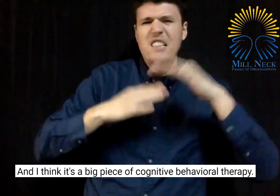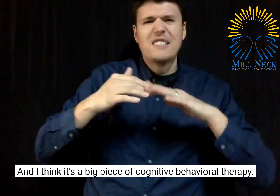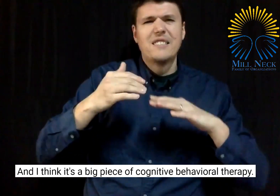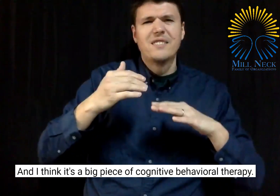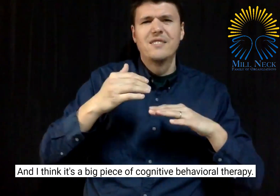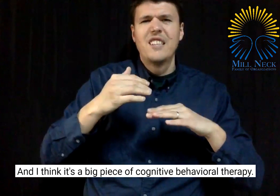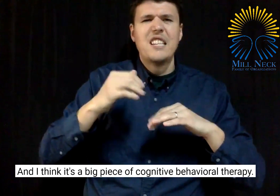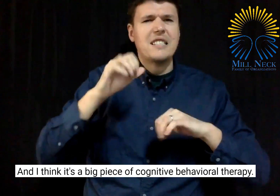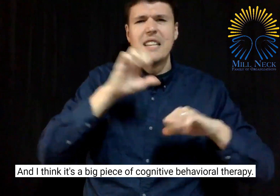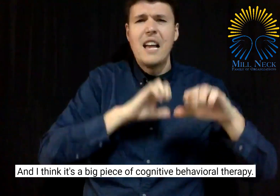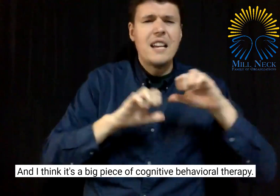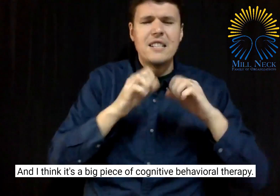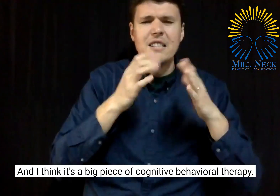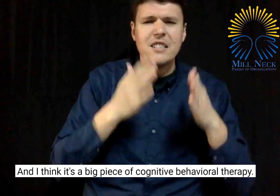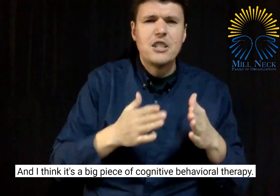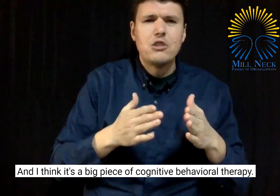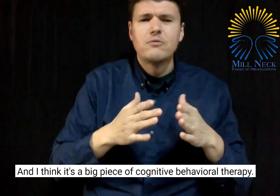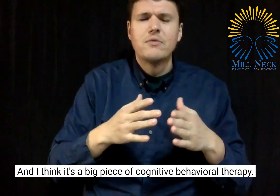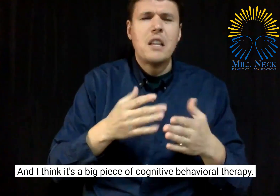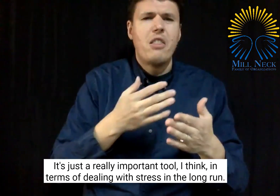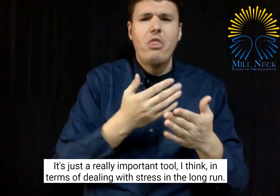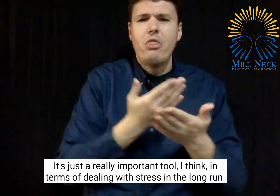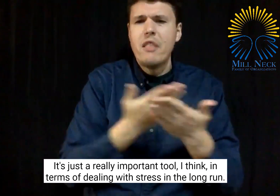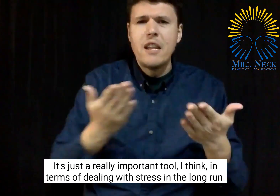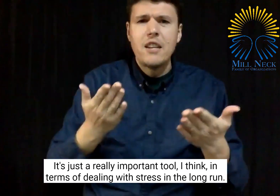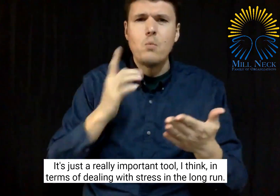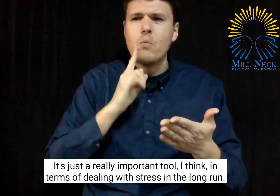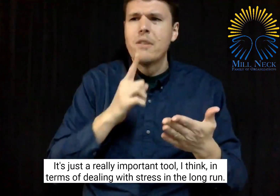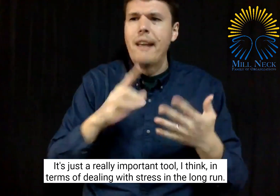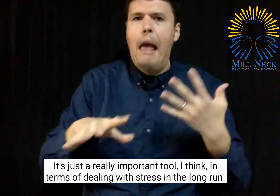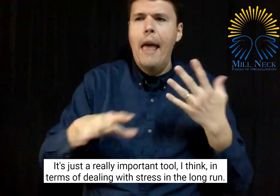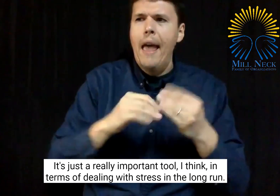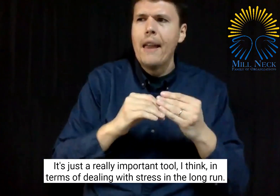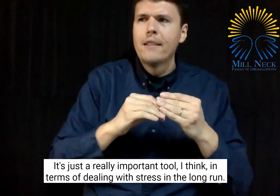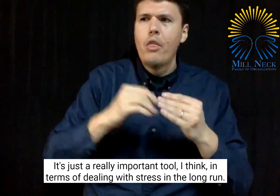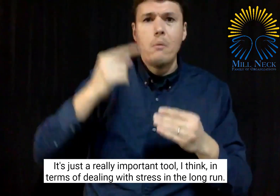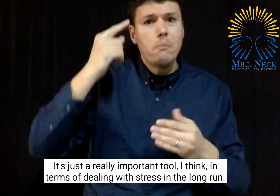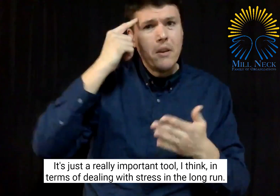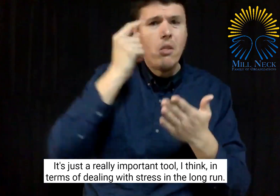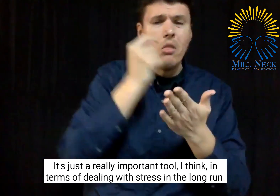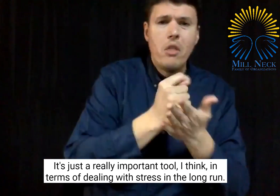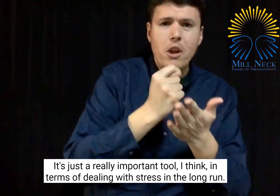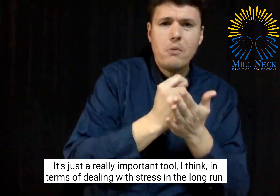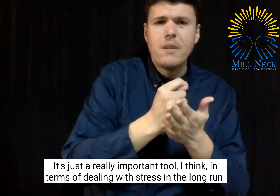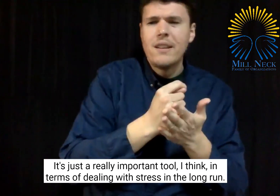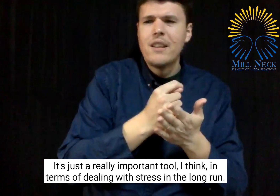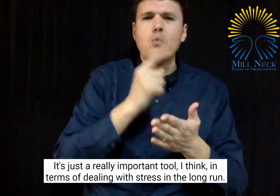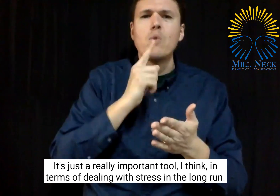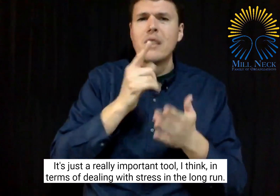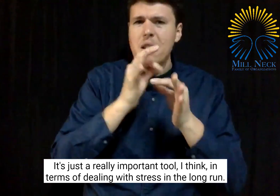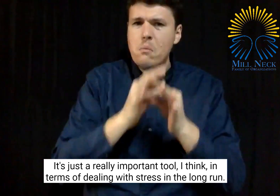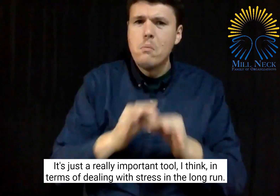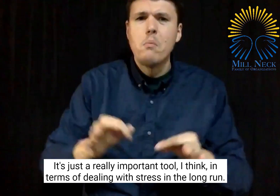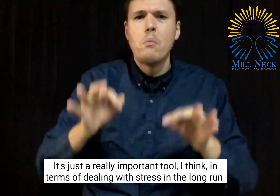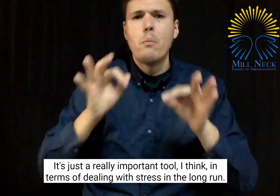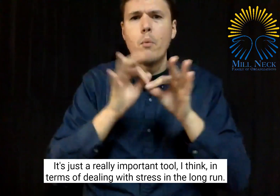think it's a big piece of cognitive behavioral therapy. It's just a really important tool, I think, in terms of dealing with stress in the long run.